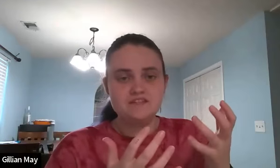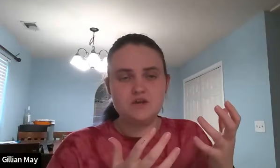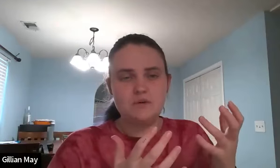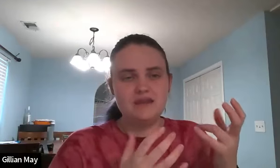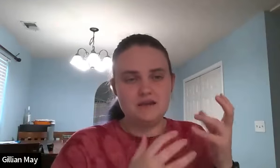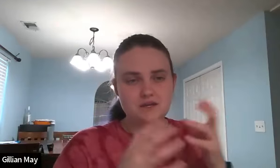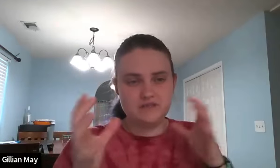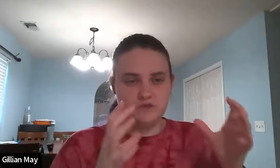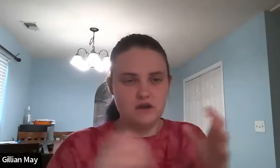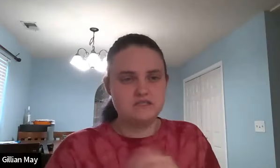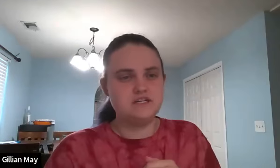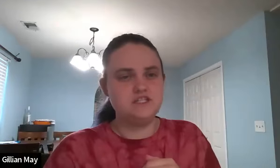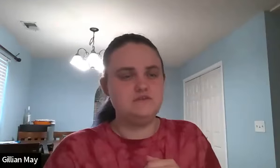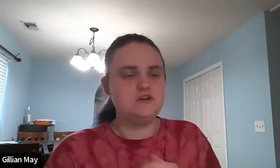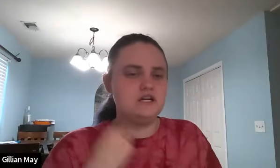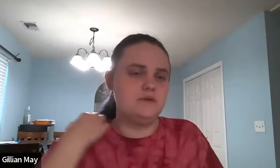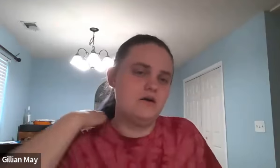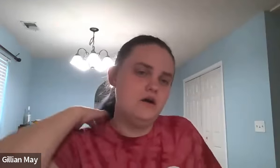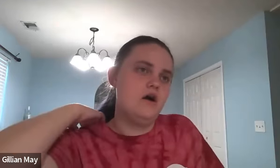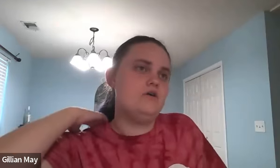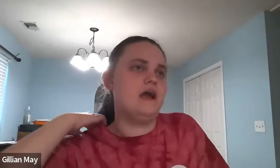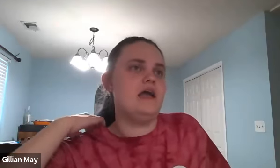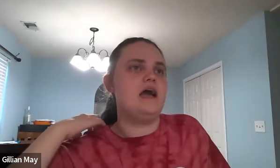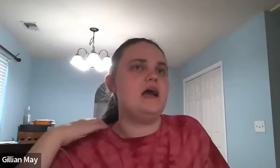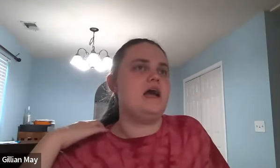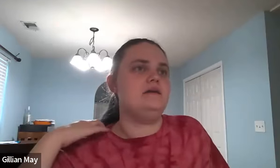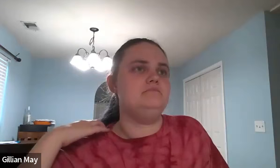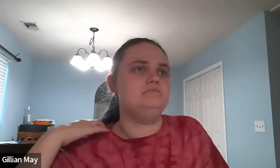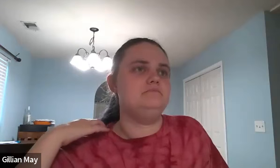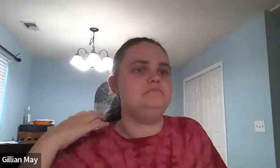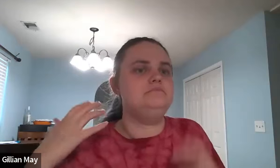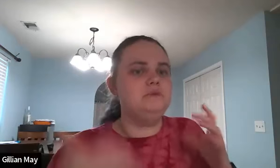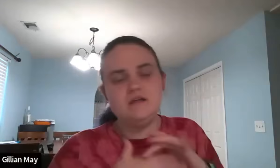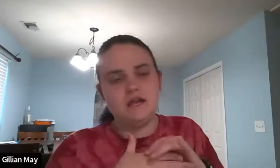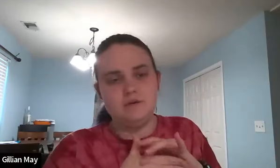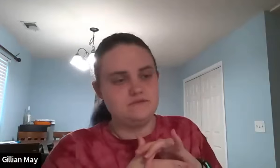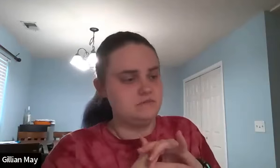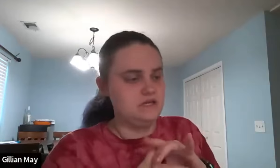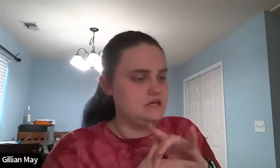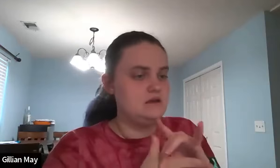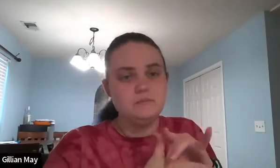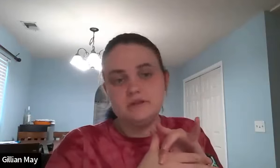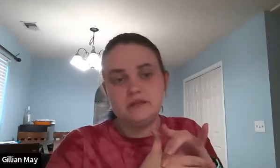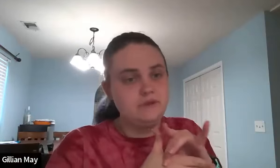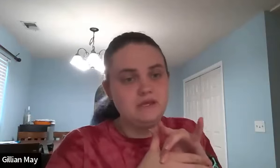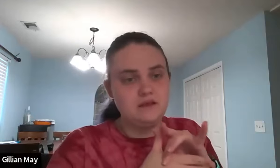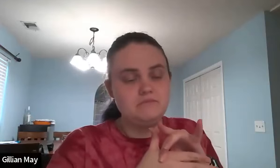so it kind of goes in with context. You know, if you're talking about, oh yeah, I had beet, like I know we haven't done meat yet, but like